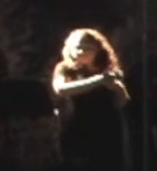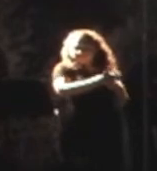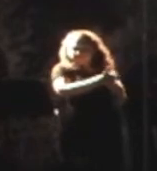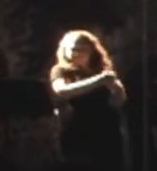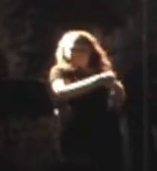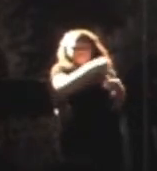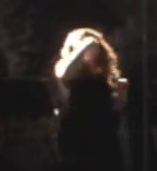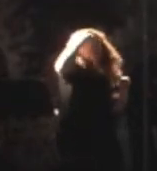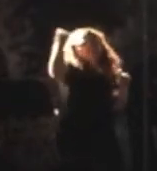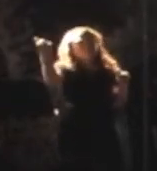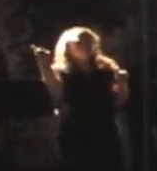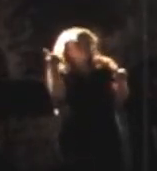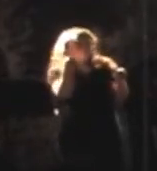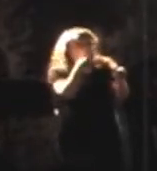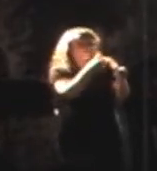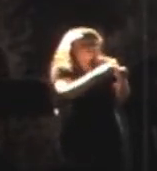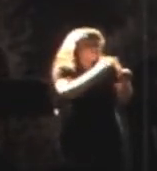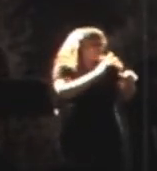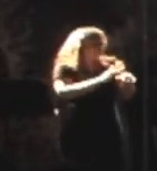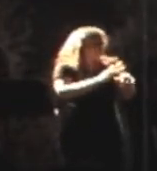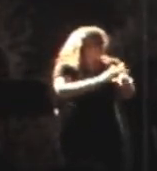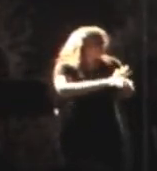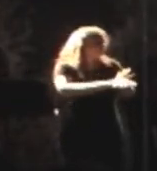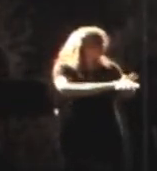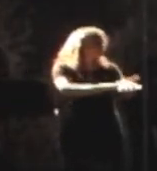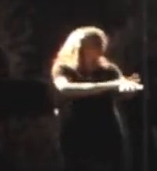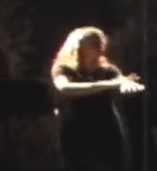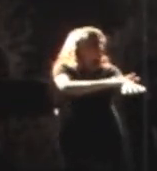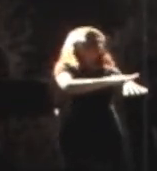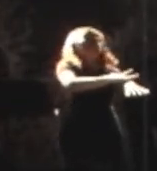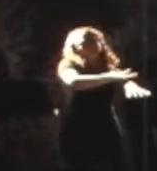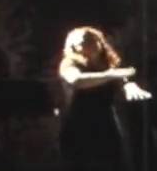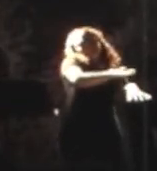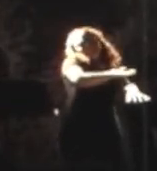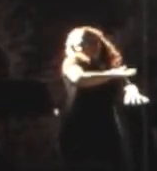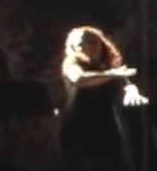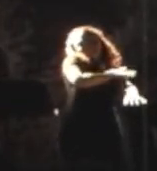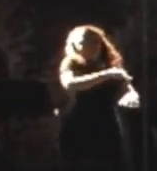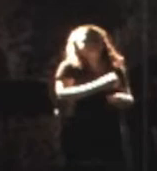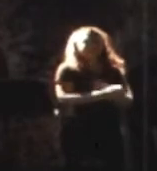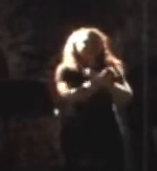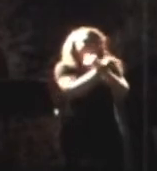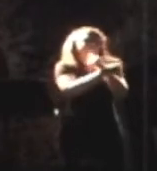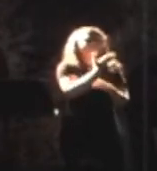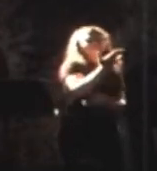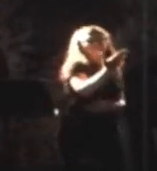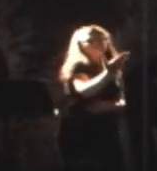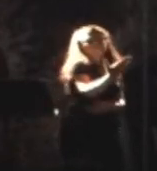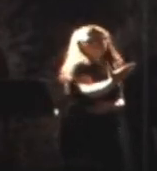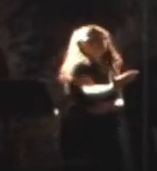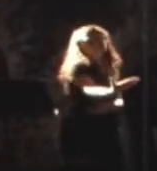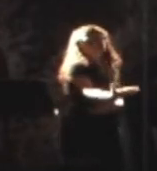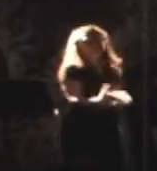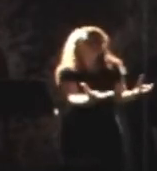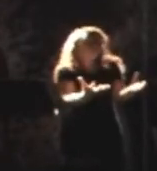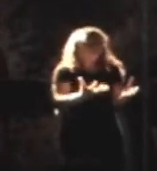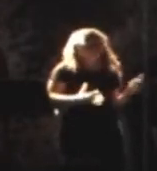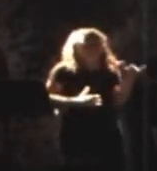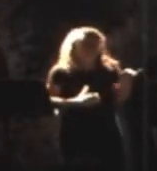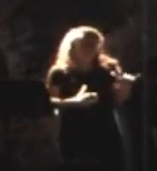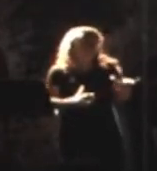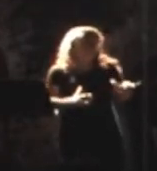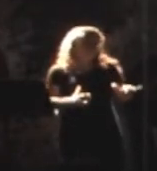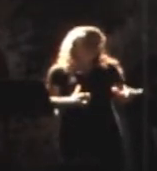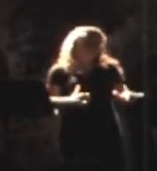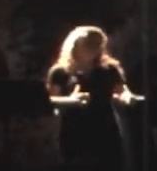You keep me without chance I never wanted anything